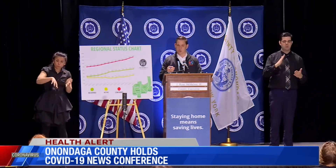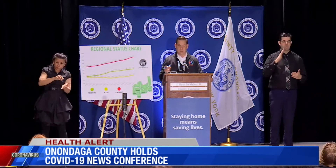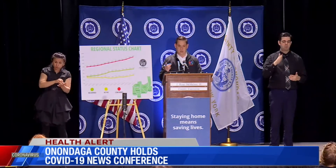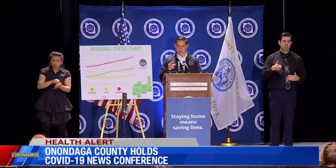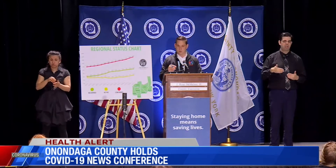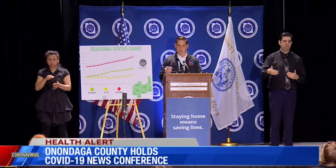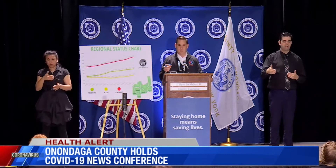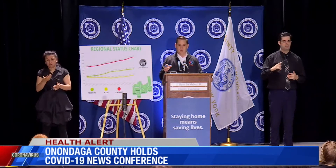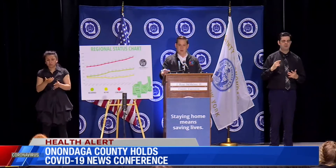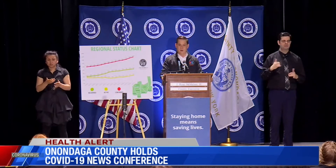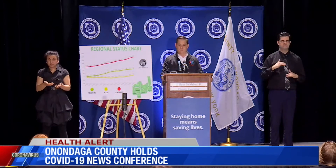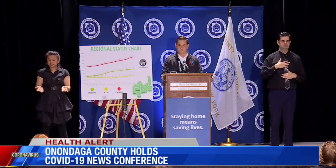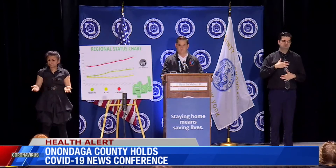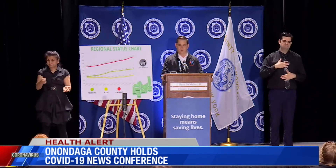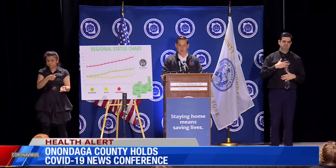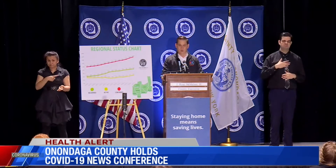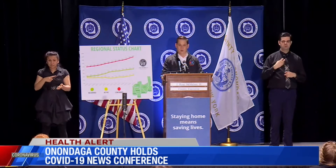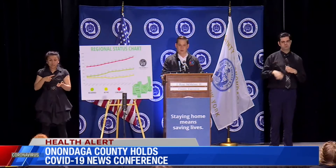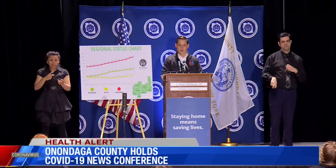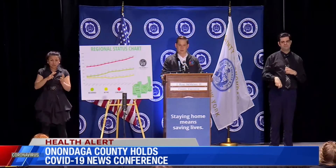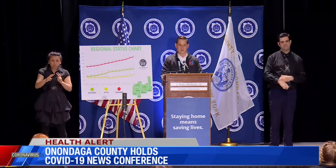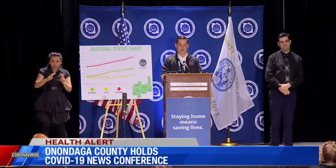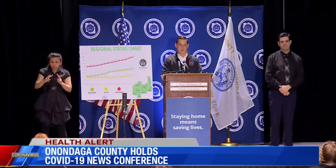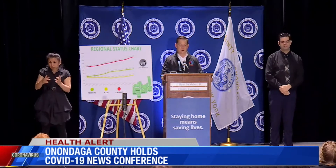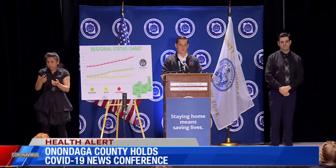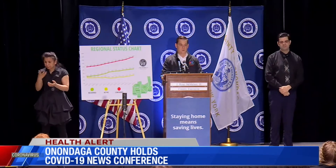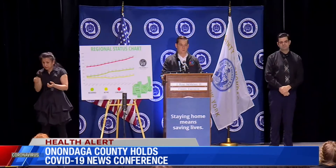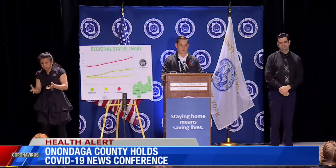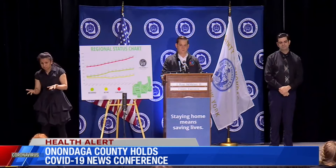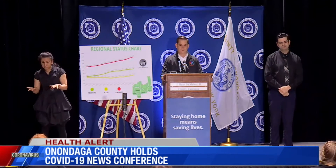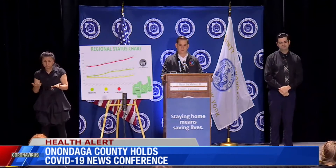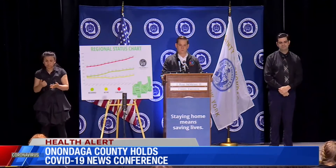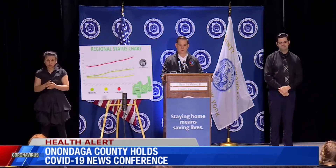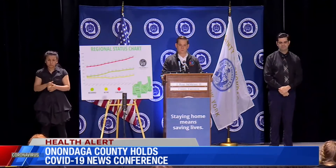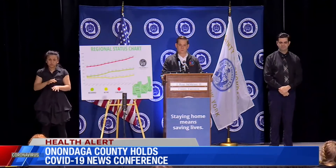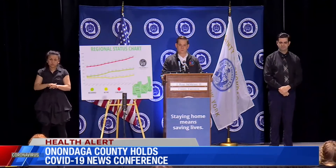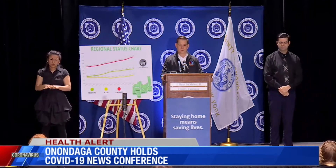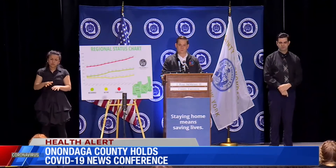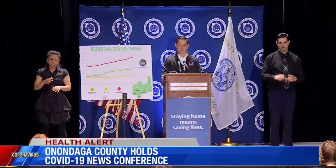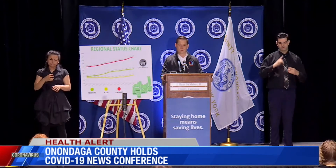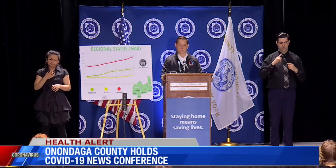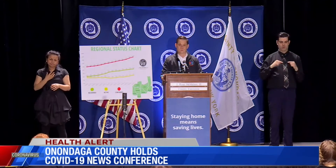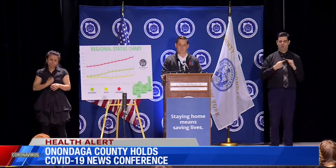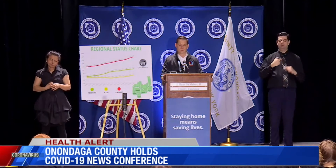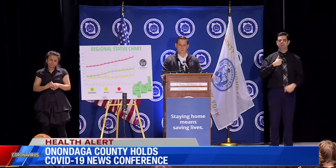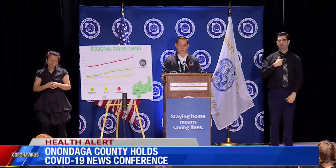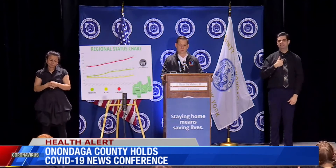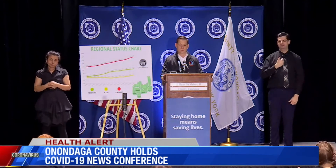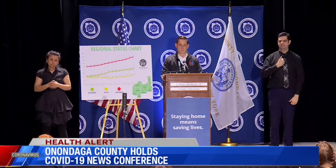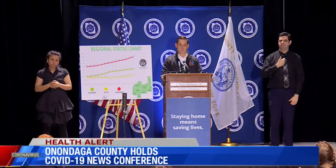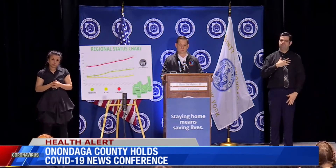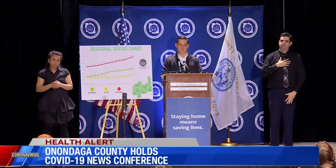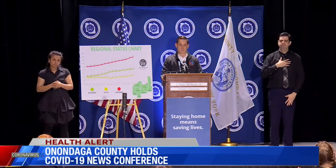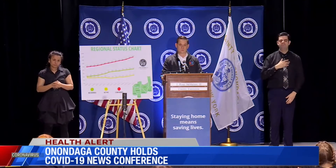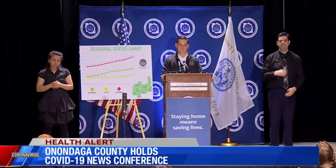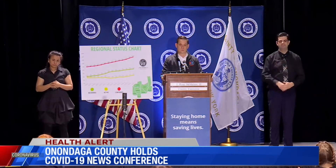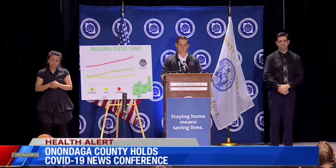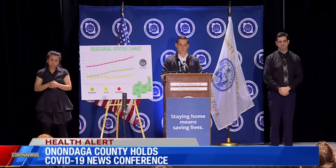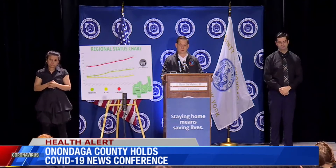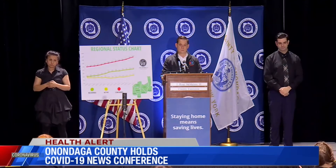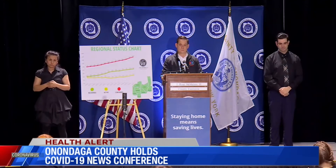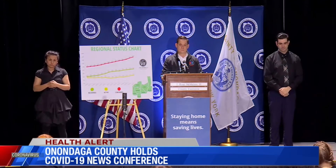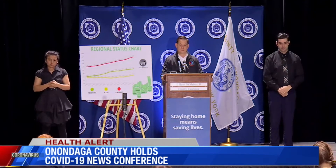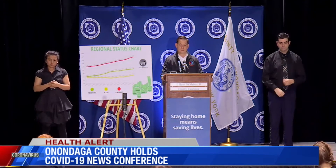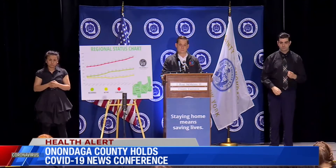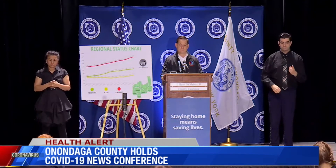little communication. So it's very painful. Are the deaths following the pattern you indicated earlier this week,